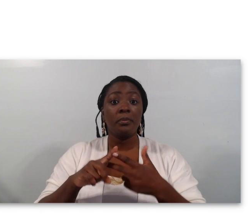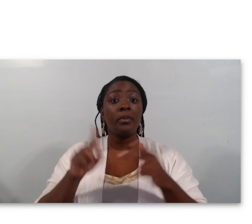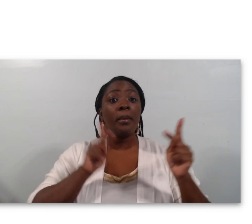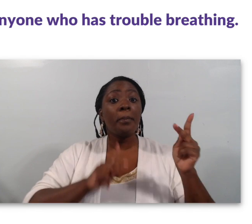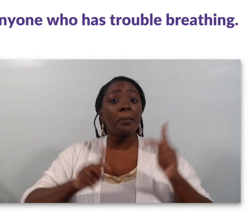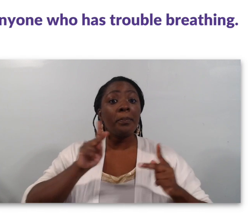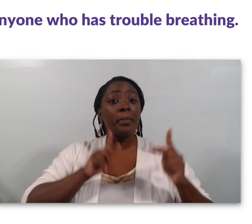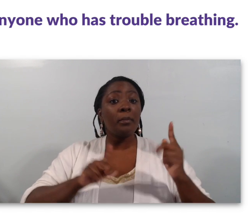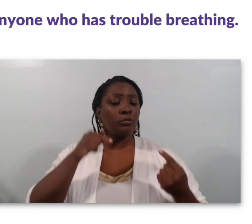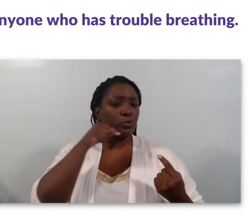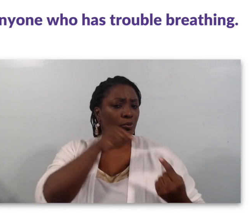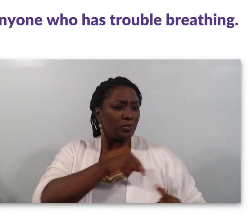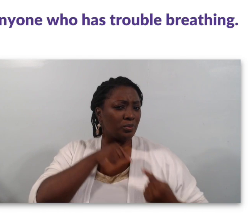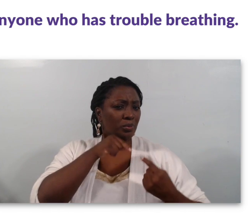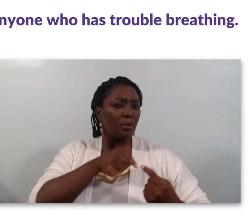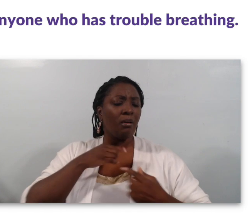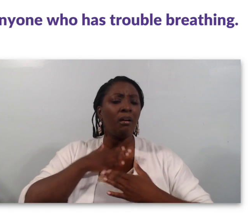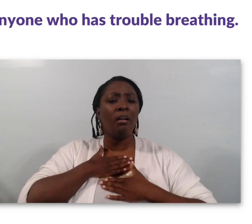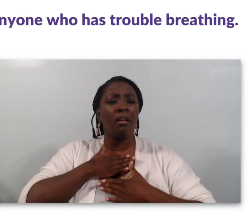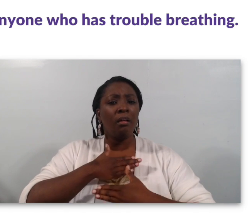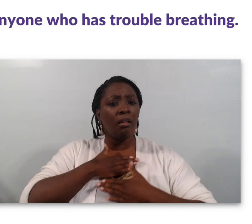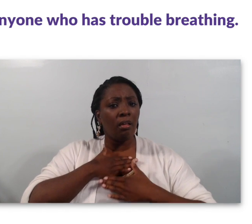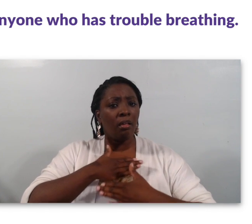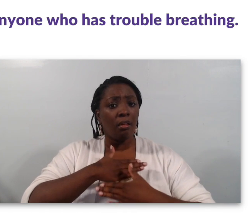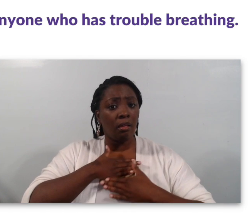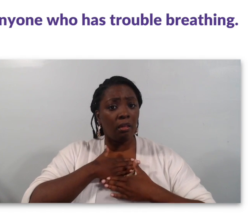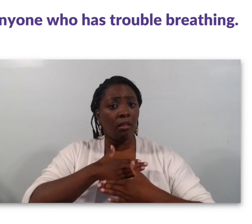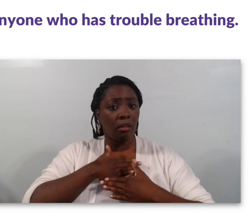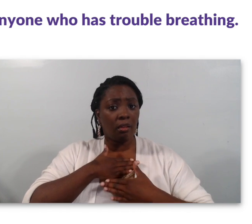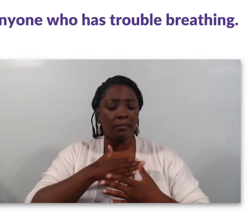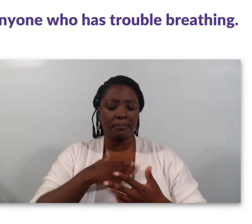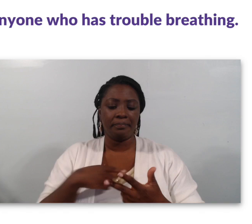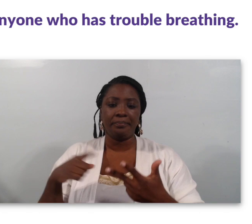2. Anyone who has trouble breathing.